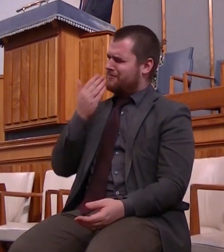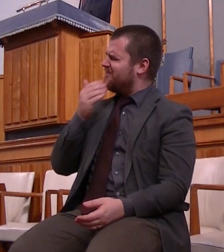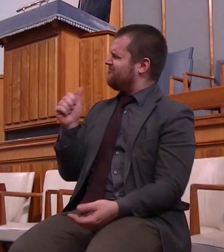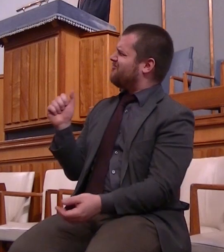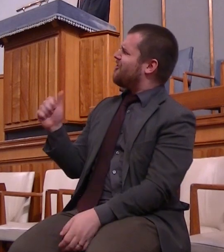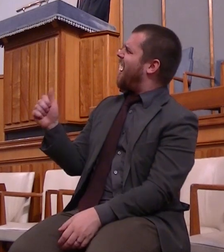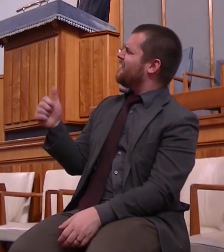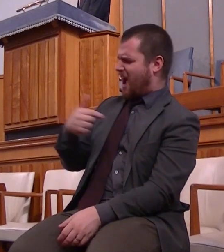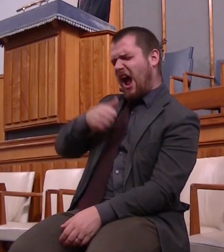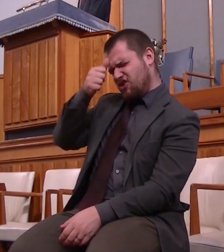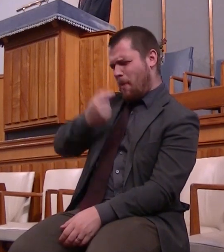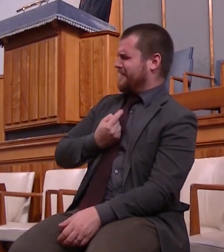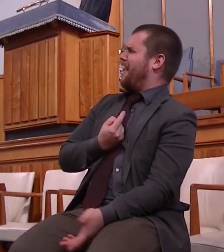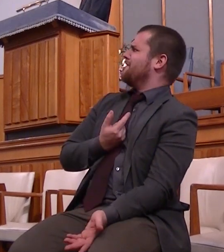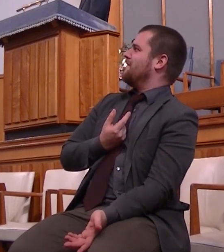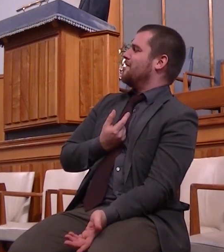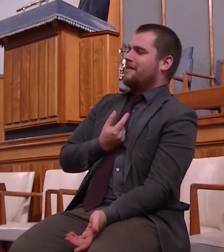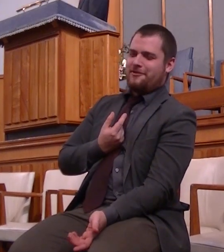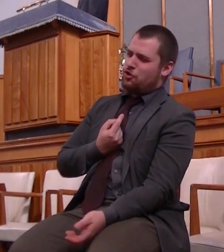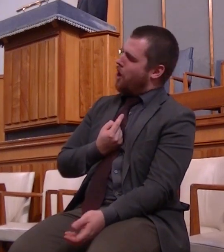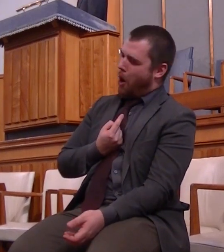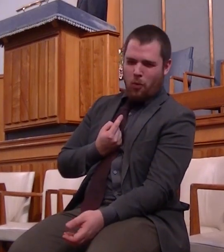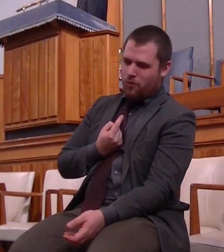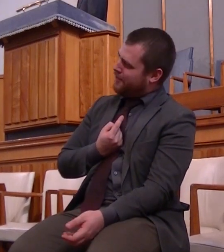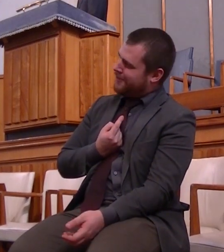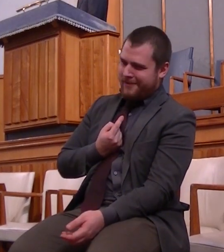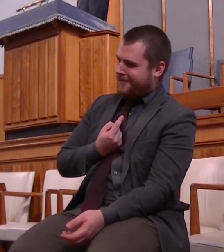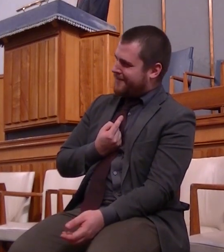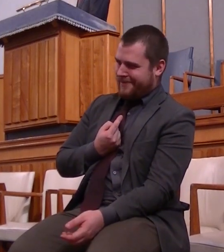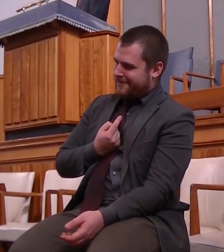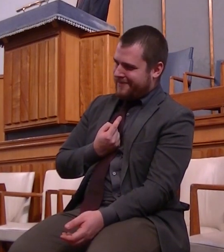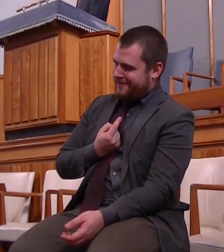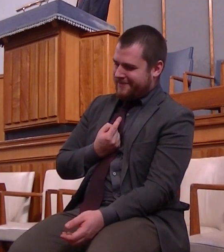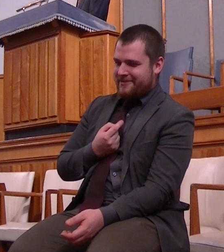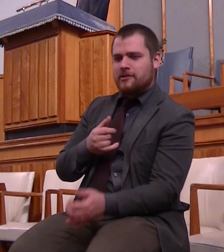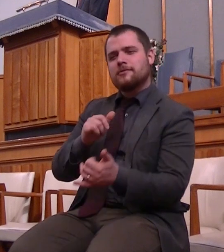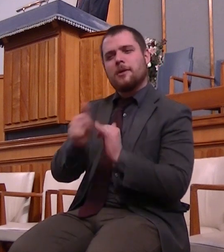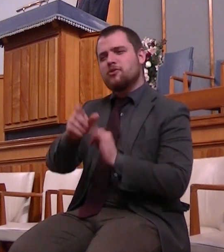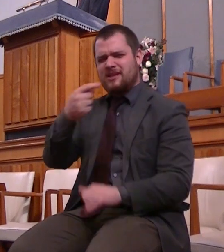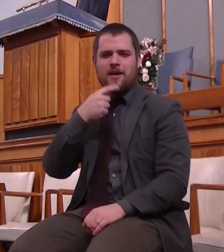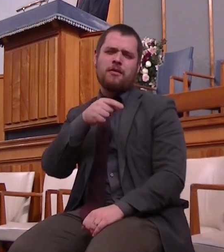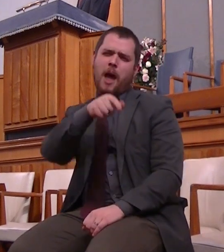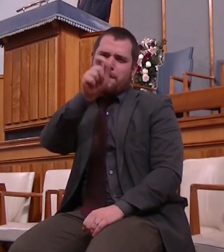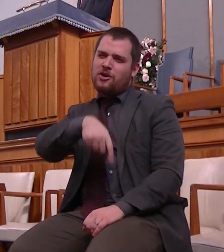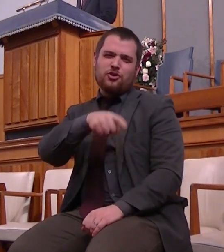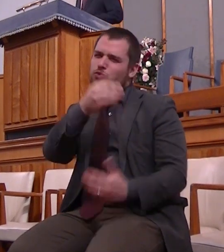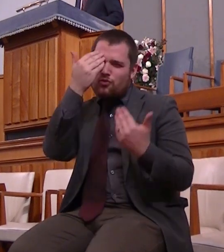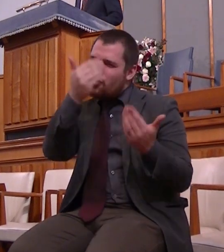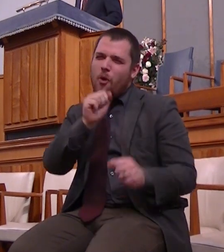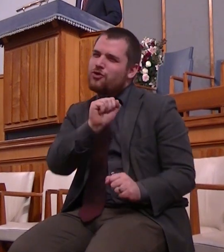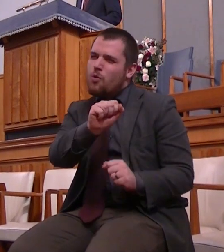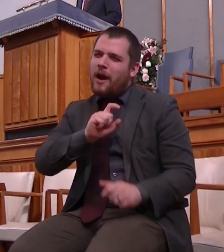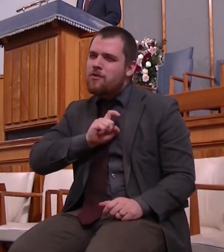know himself. She doesn't know herself. She doesn't know her weaknesses. He doesn't know